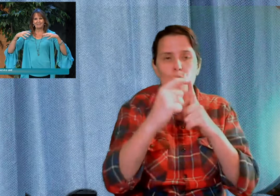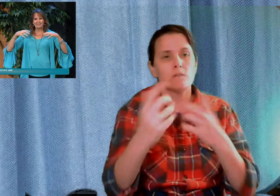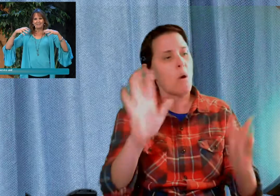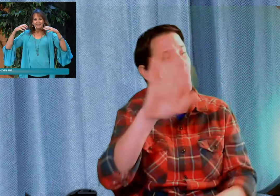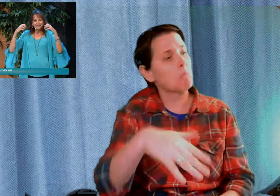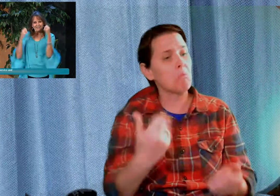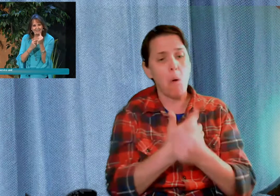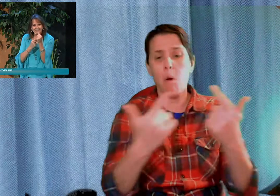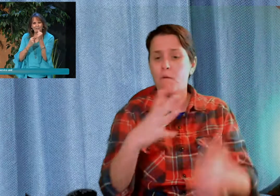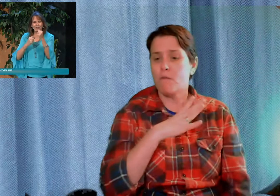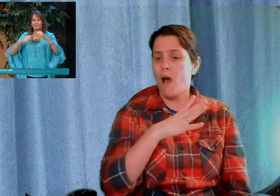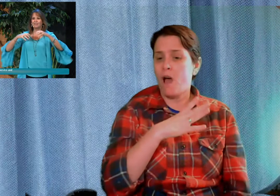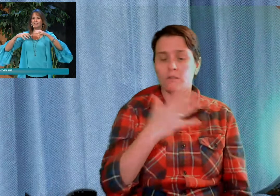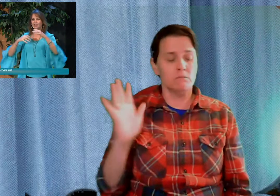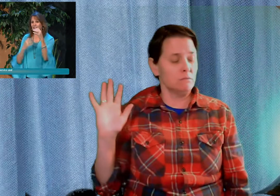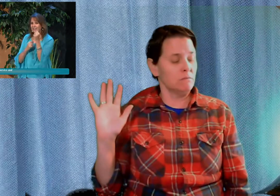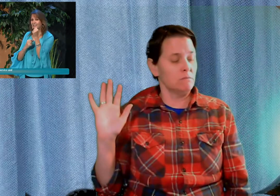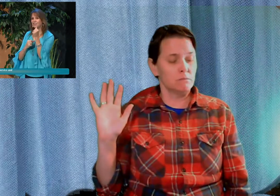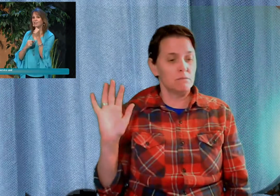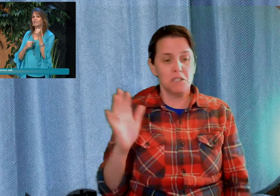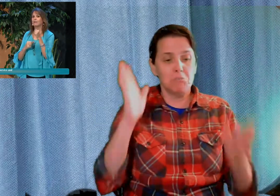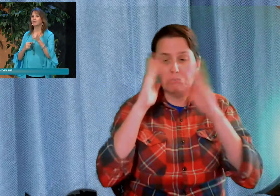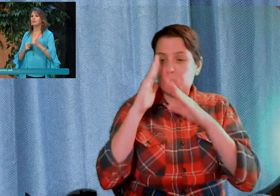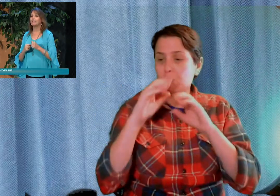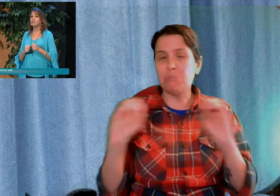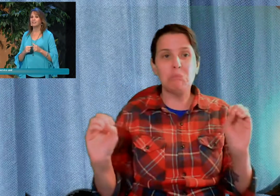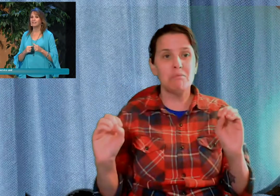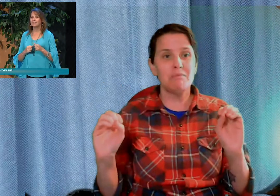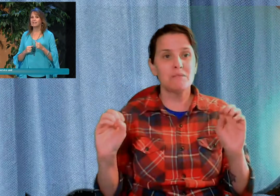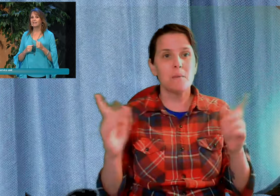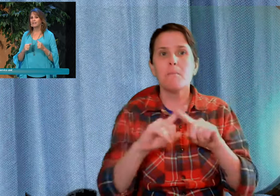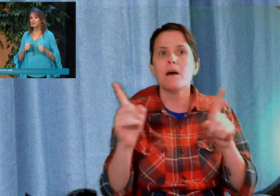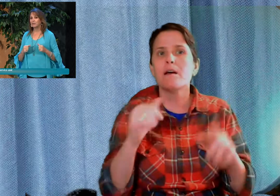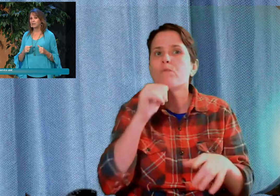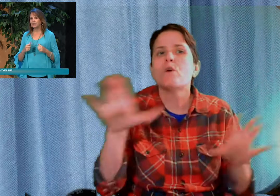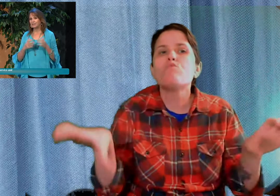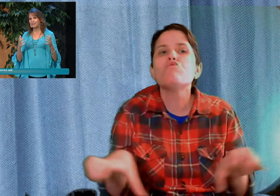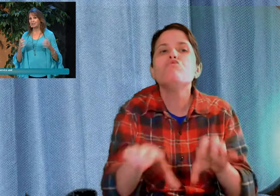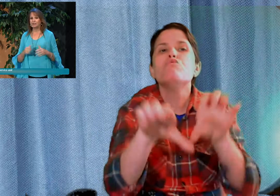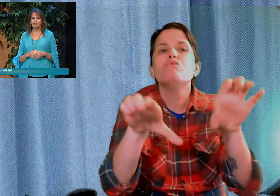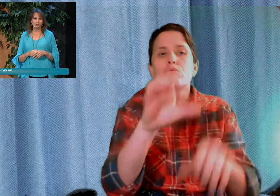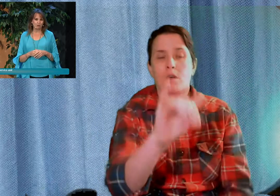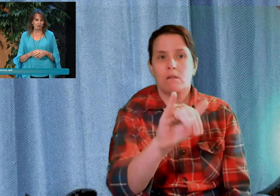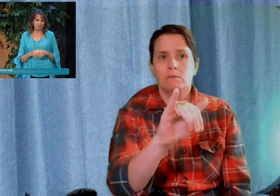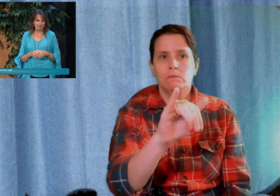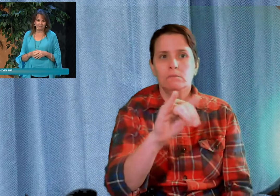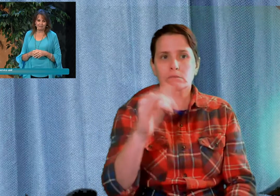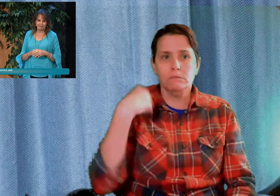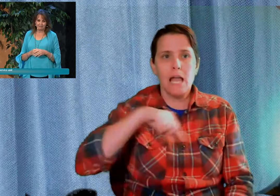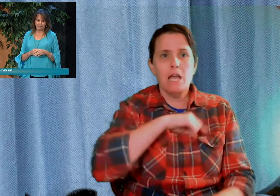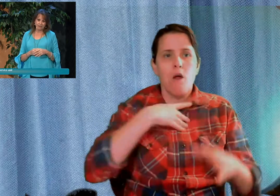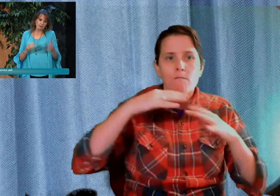it, if we're not changing our vibration, then we're trying to do spiritual